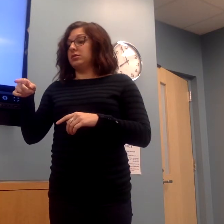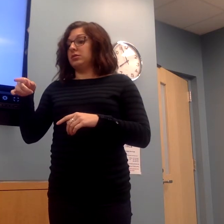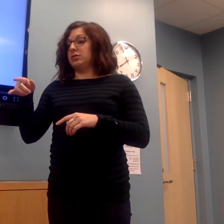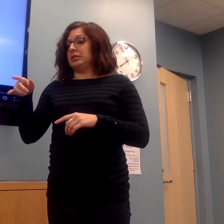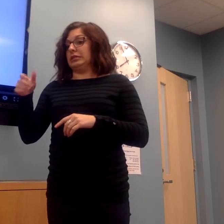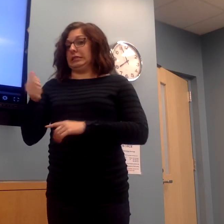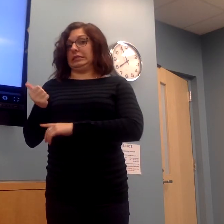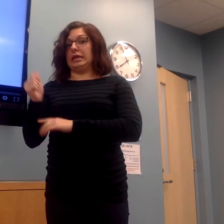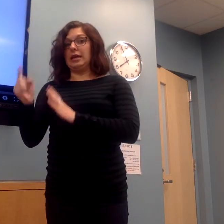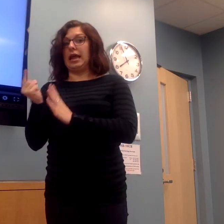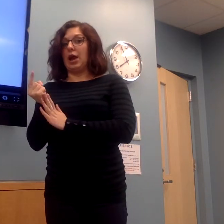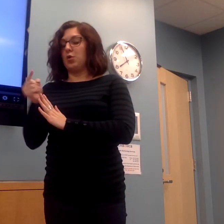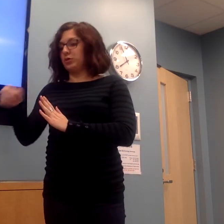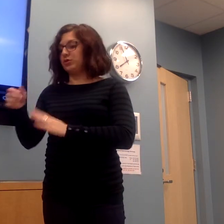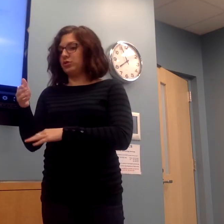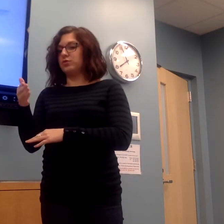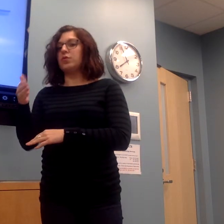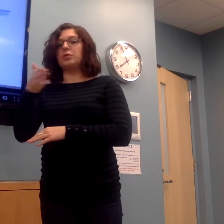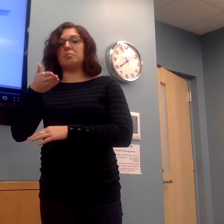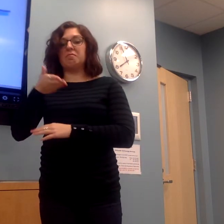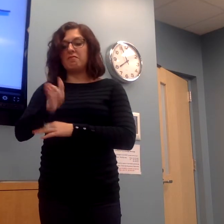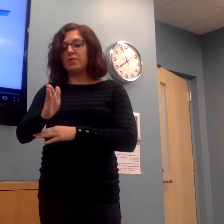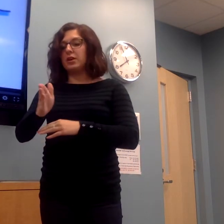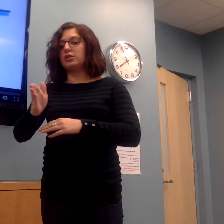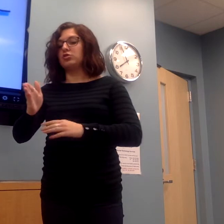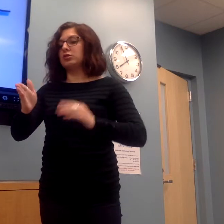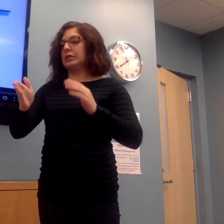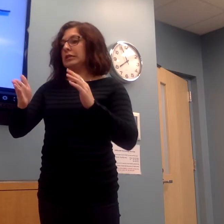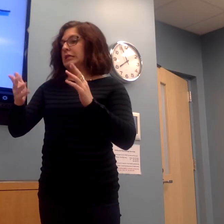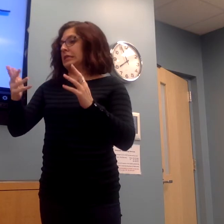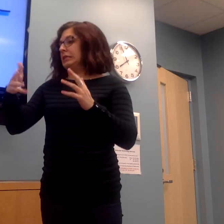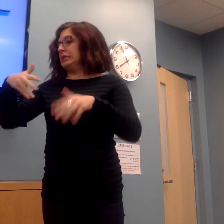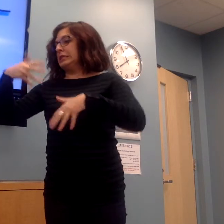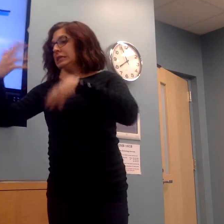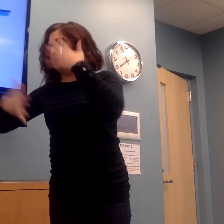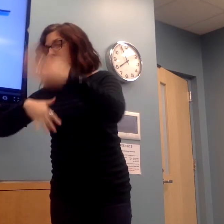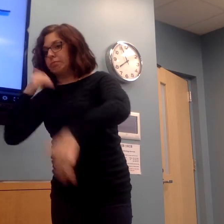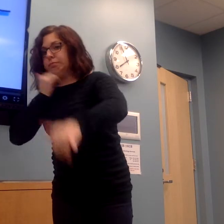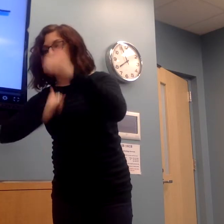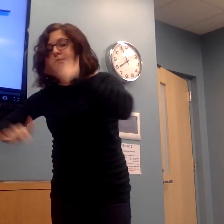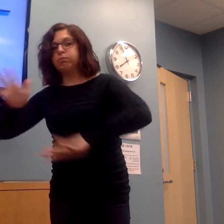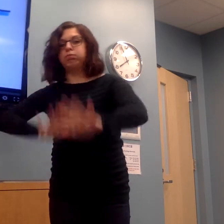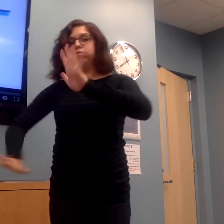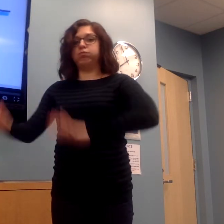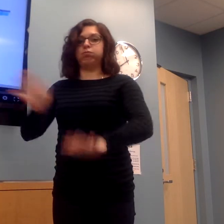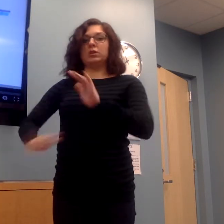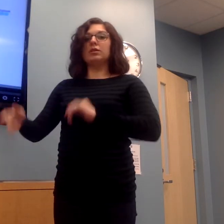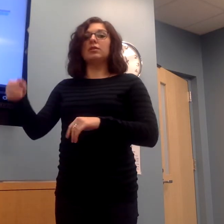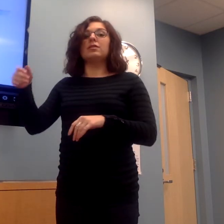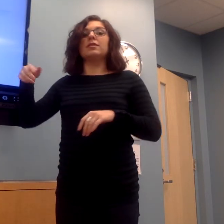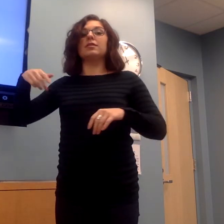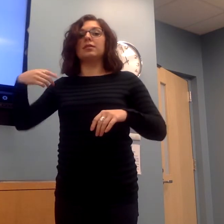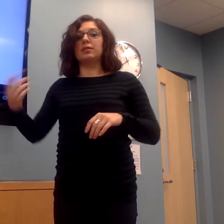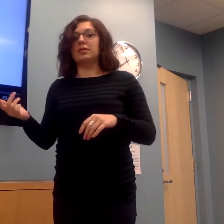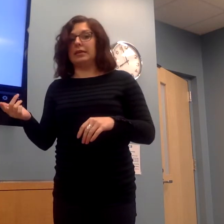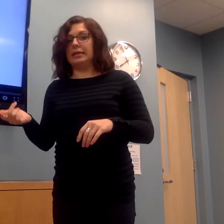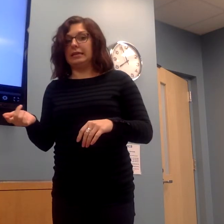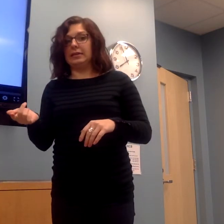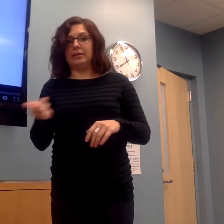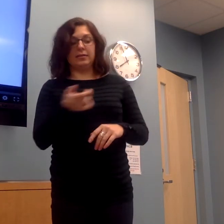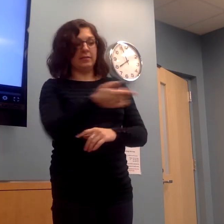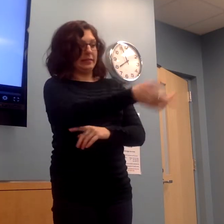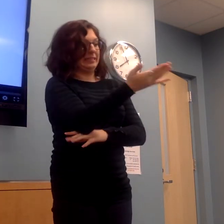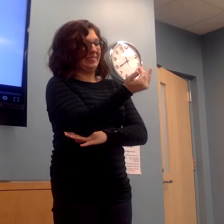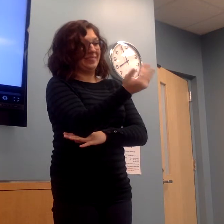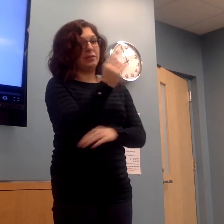10 hours. Gilligan? He falls into the lagoon, loses his equipment, and initially burns the dinner, taking 15 hours total to produce an